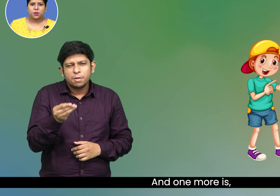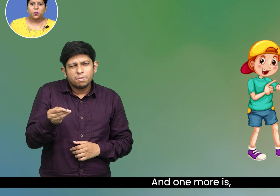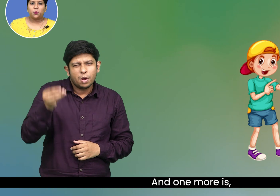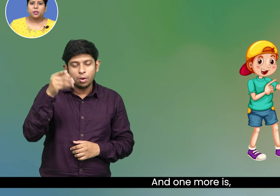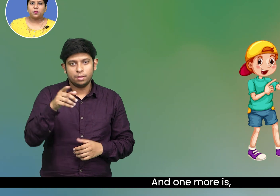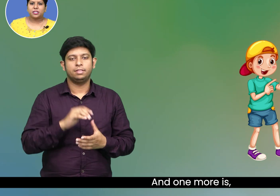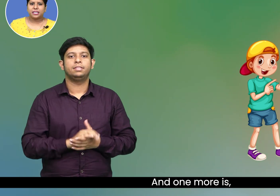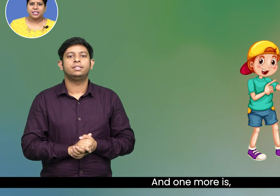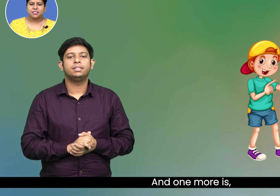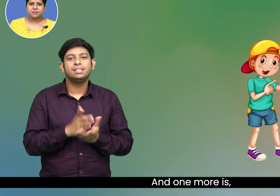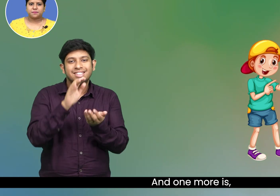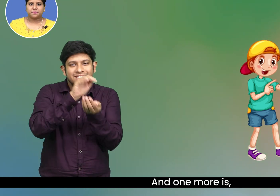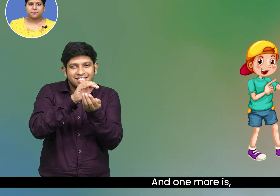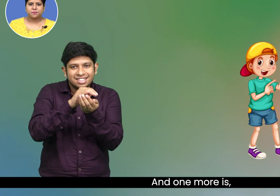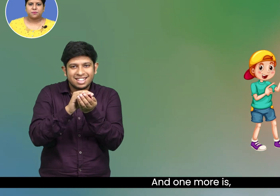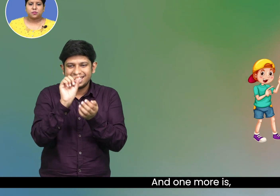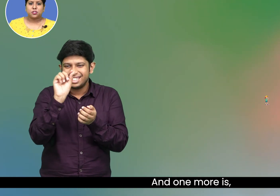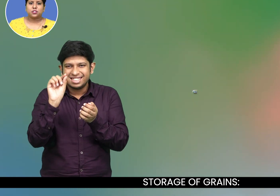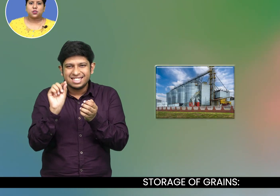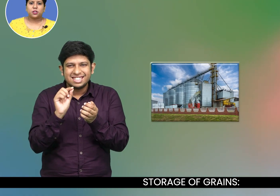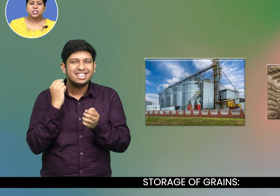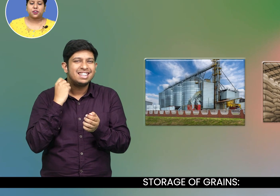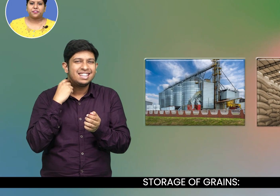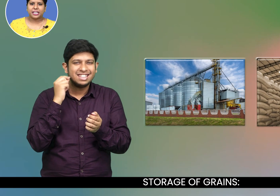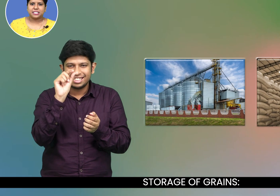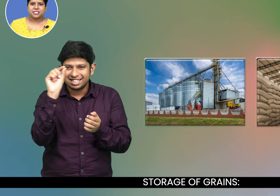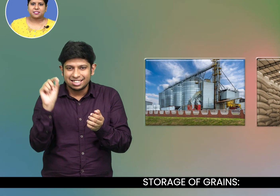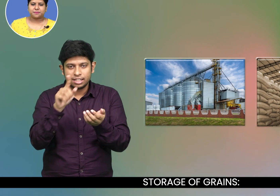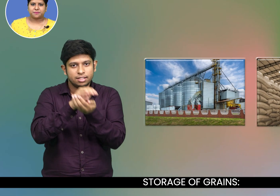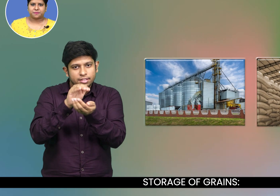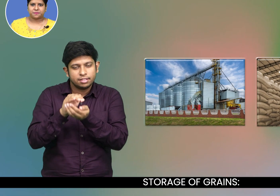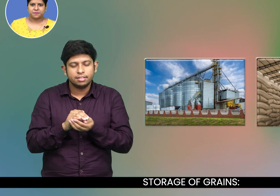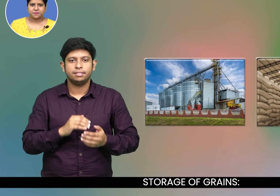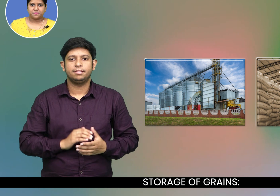And one more is storage of grains.